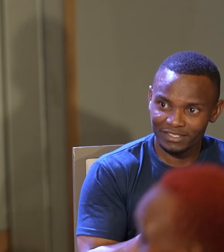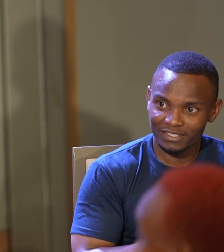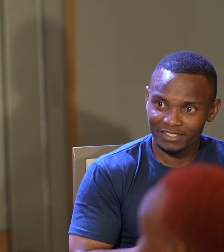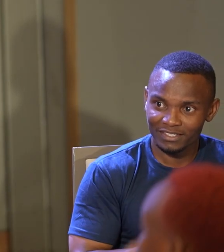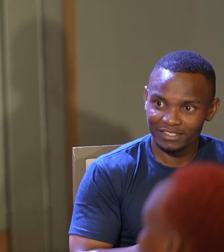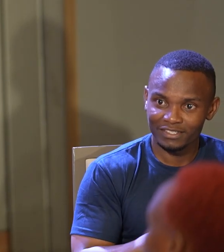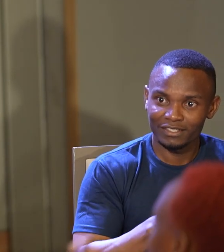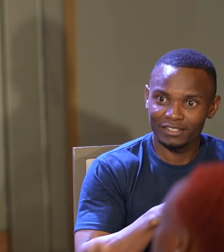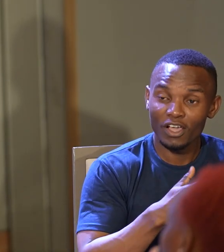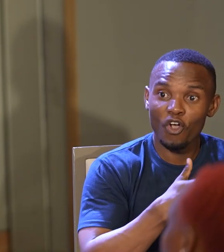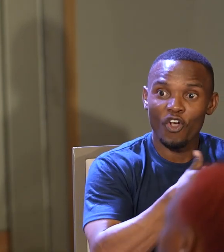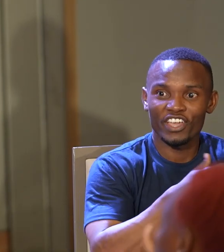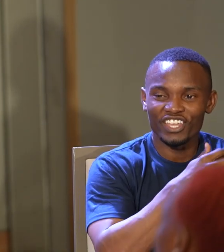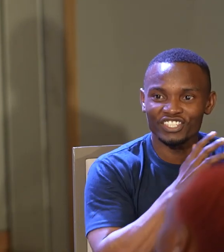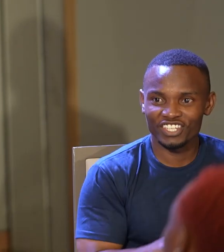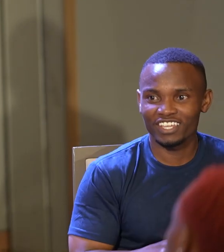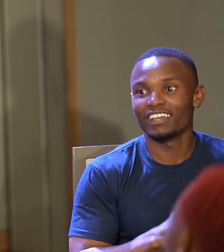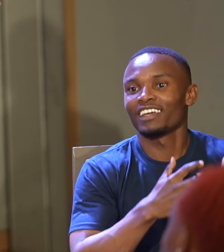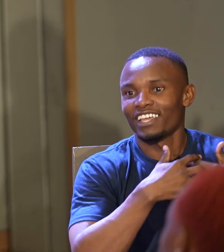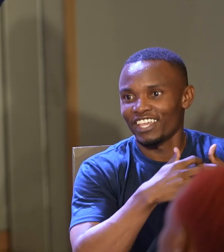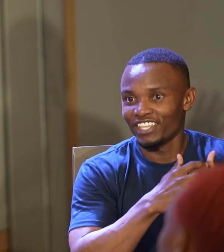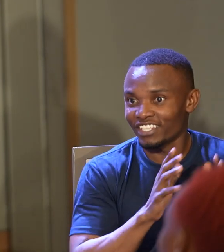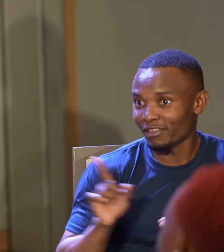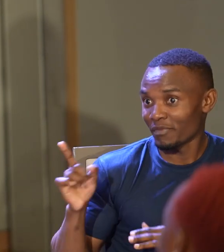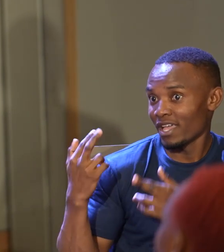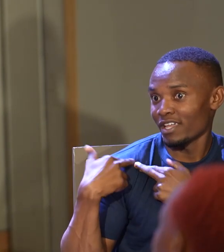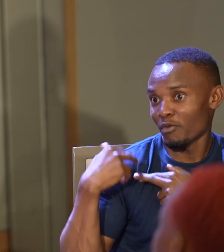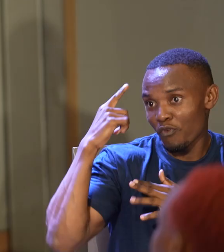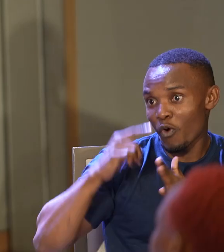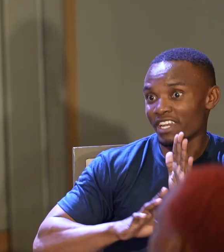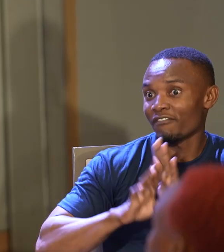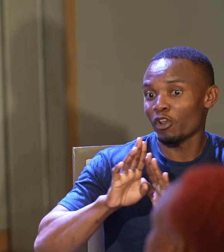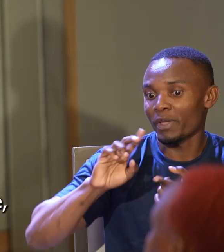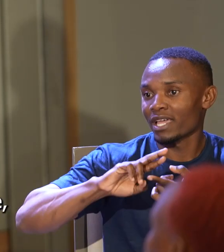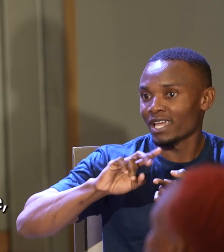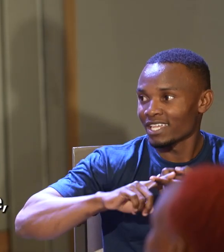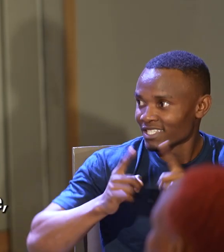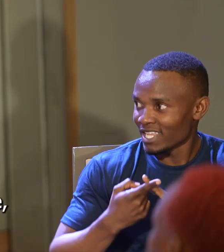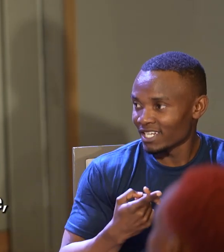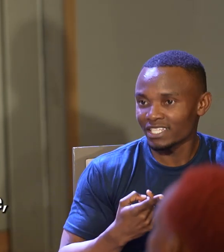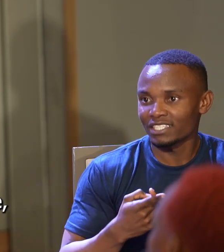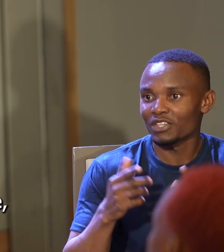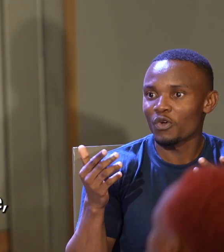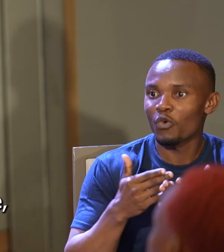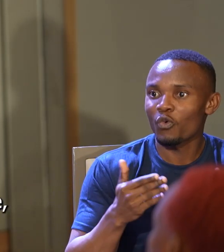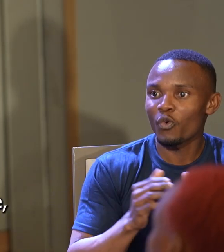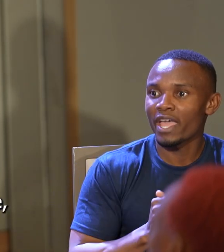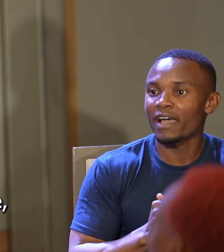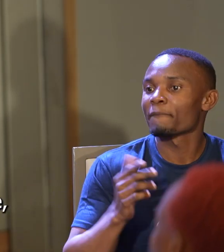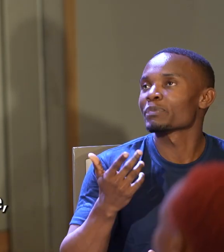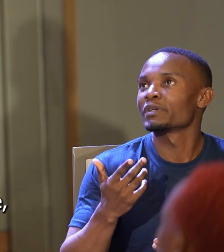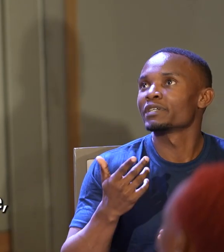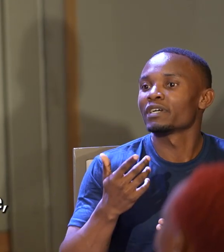for the development of standards at the ARSO level, that is at the, which we refer